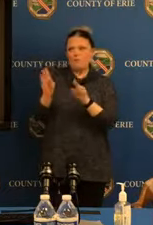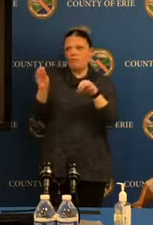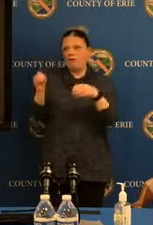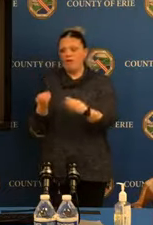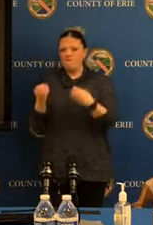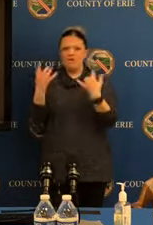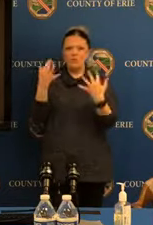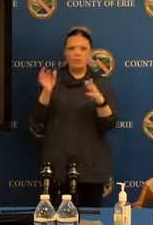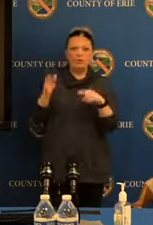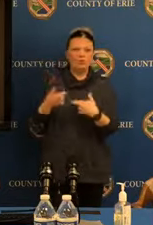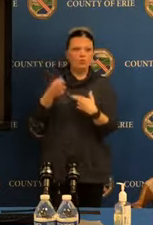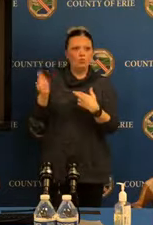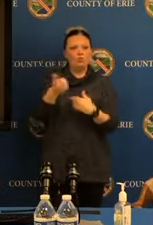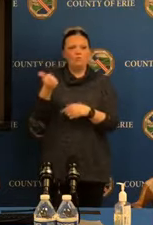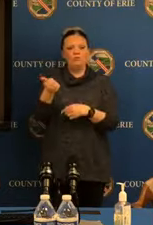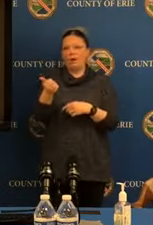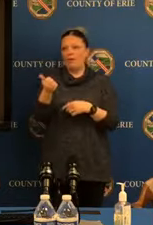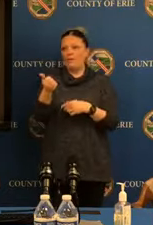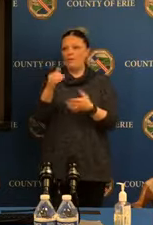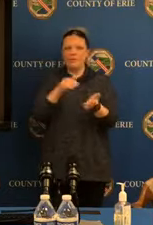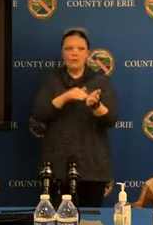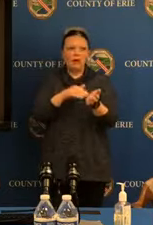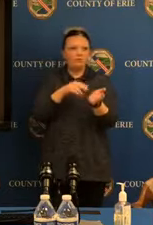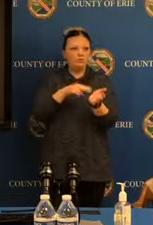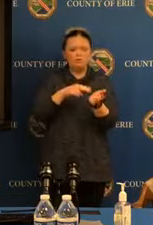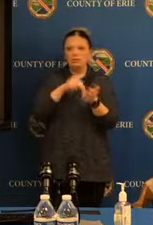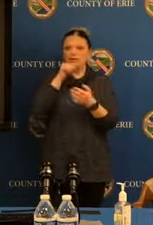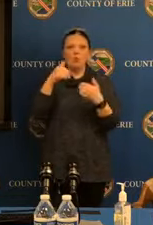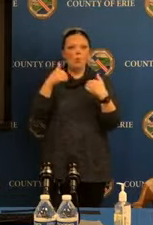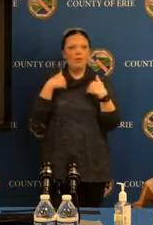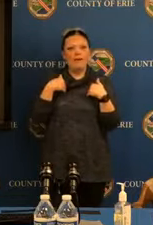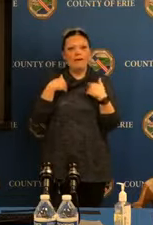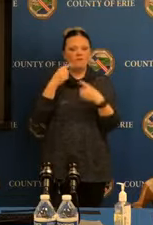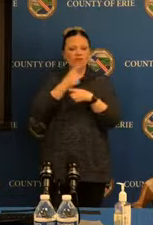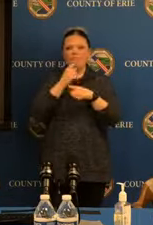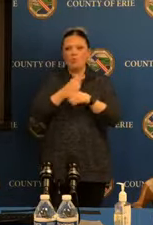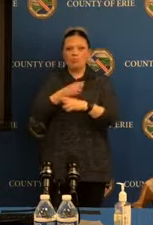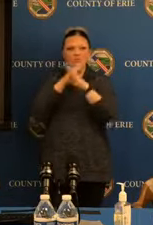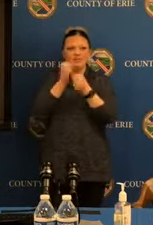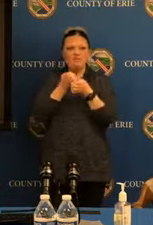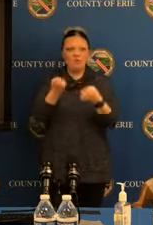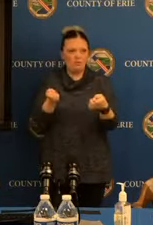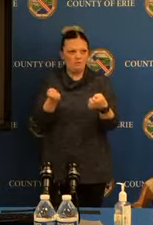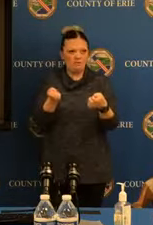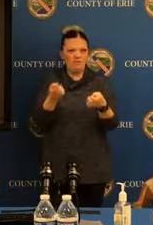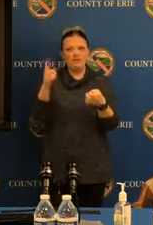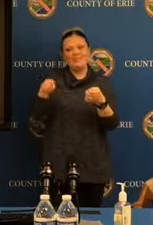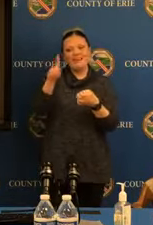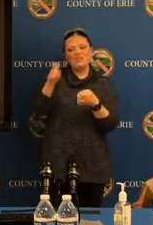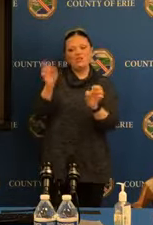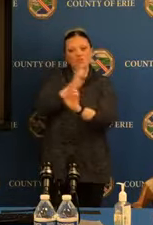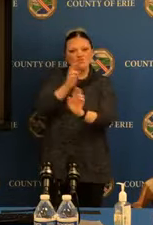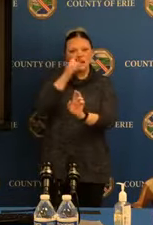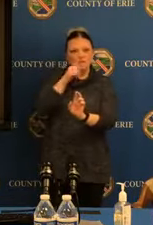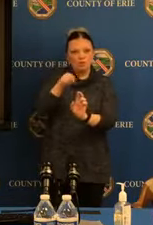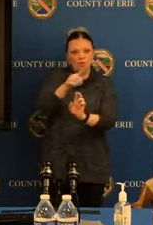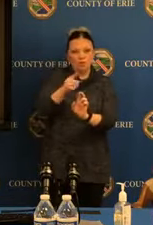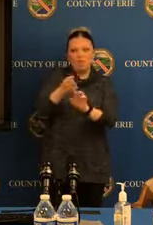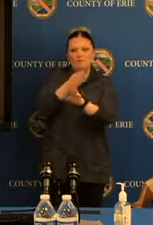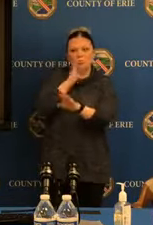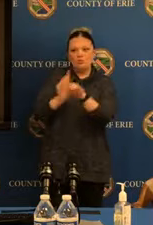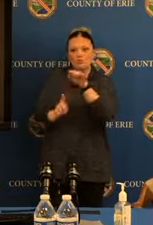room, other healthcare workers that don't have the appropriate personal protective equipment. So they want to be ready for you so everybody